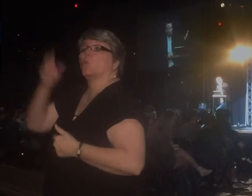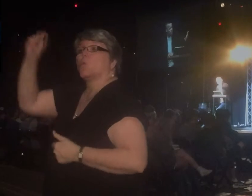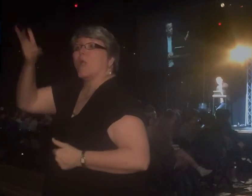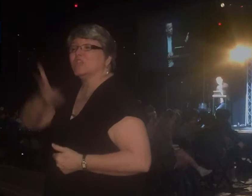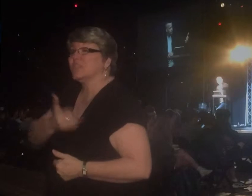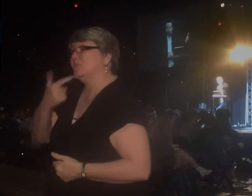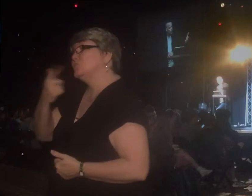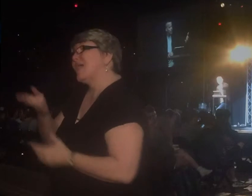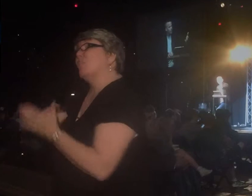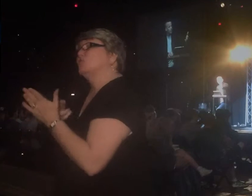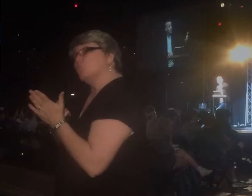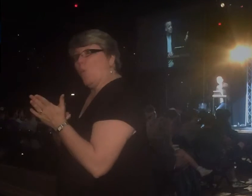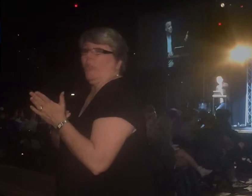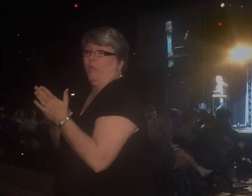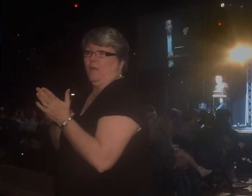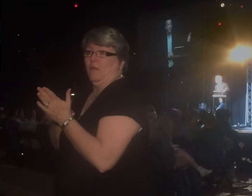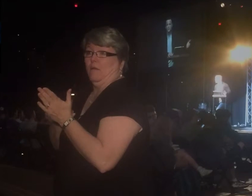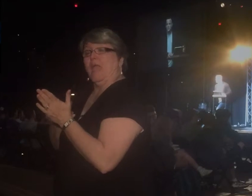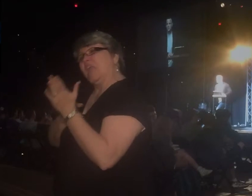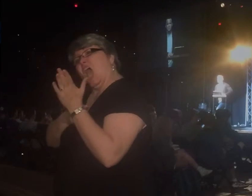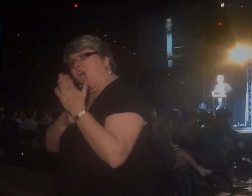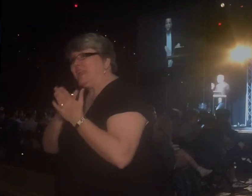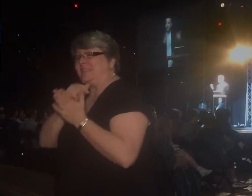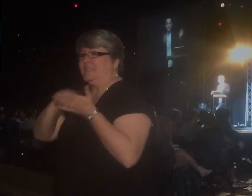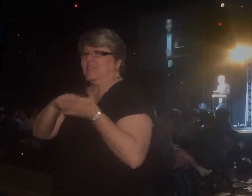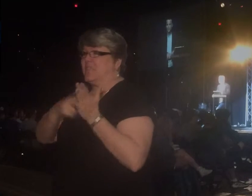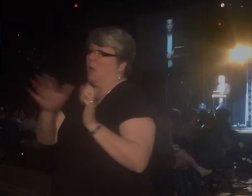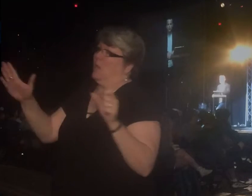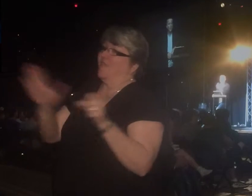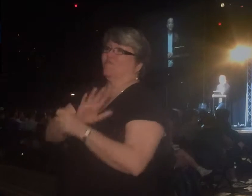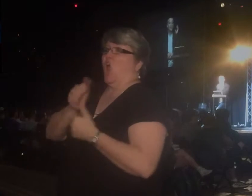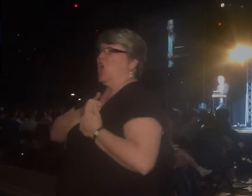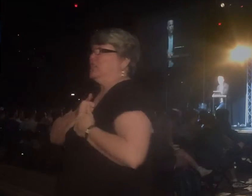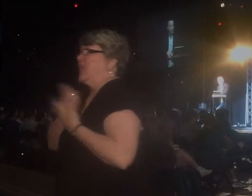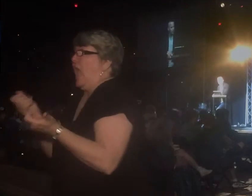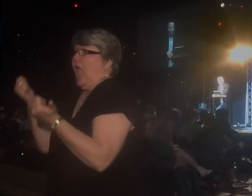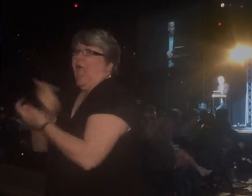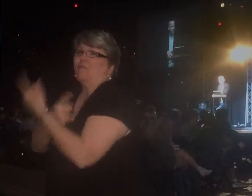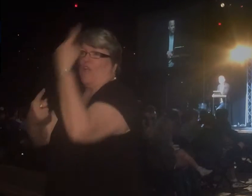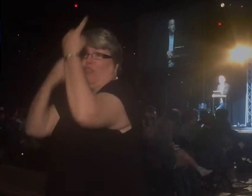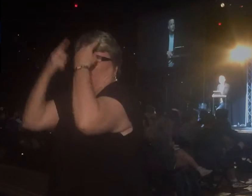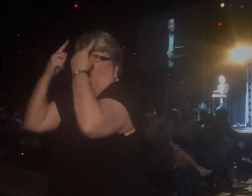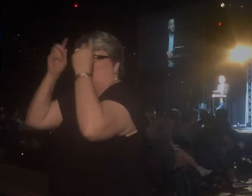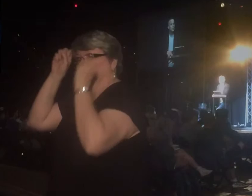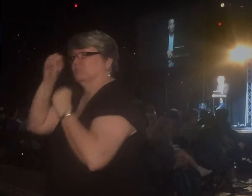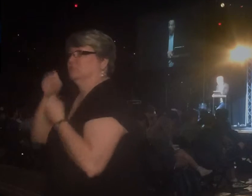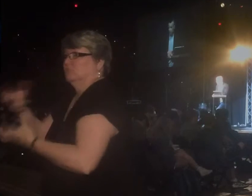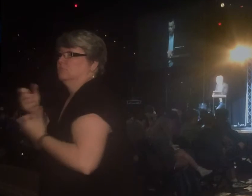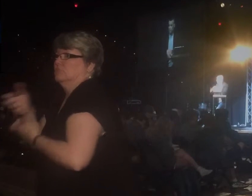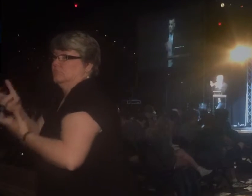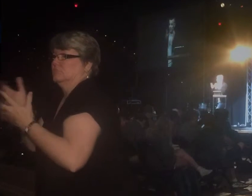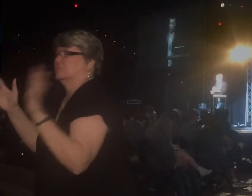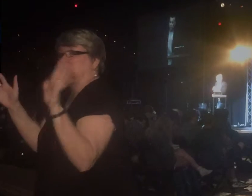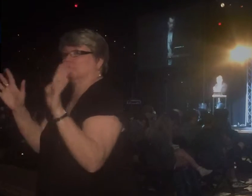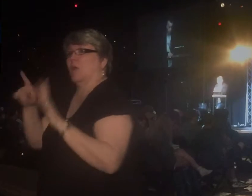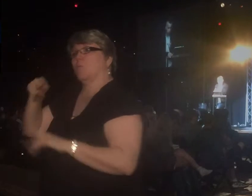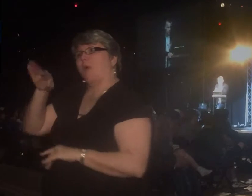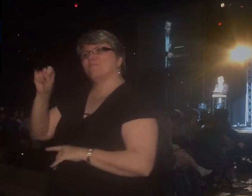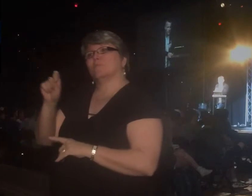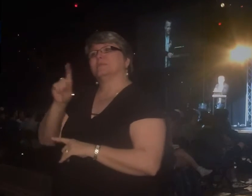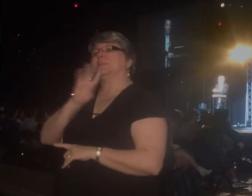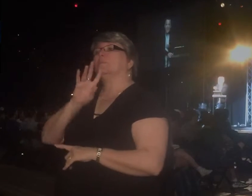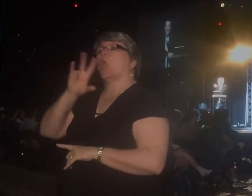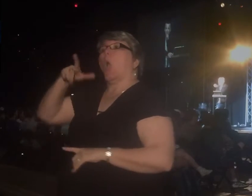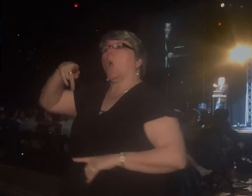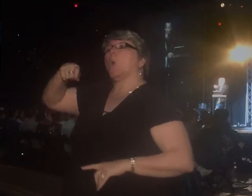thing to tell someone the truth. And honesty doesn't mean a full disclosure of every thought in your head. Proverbs